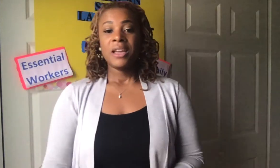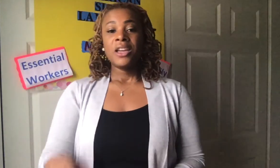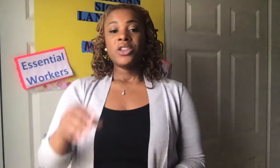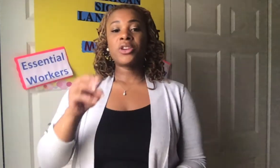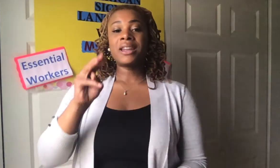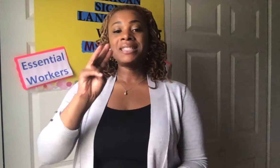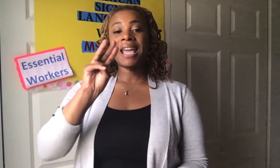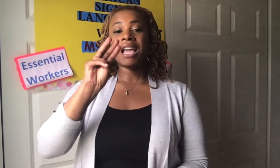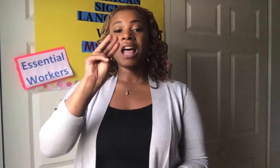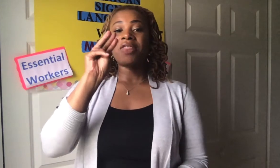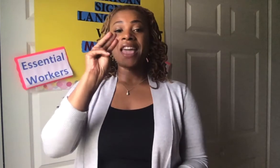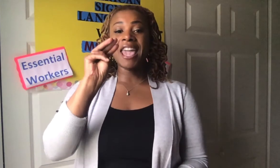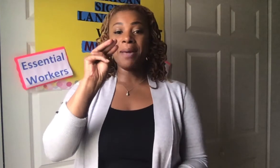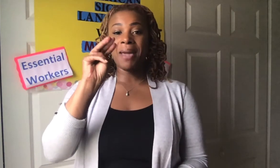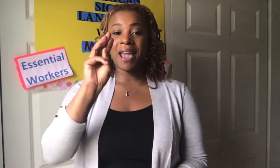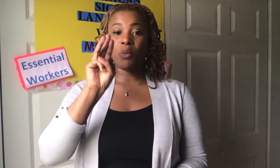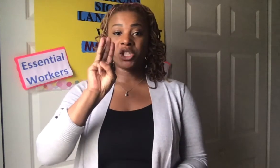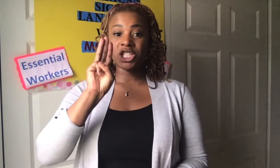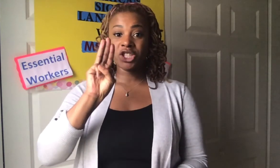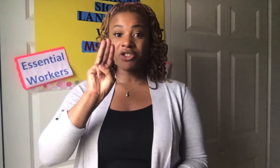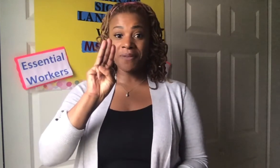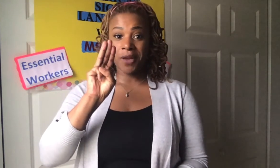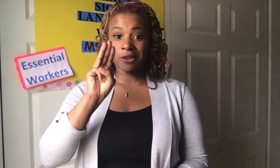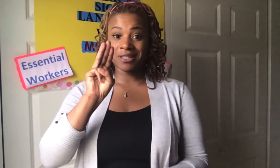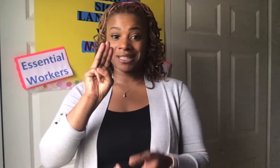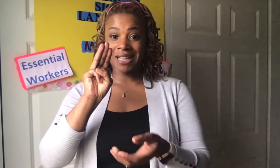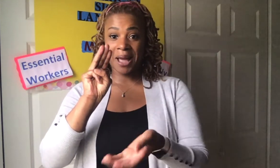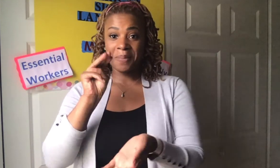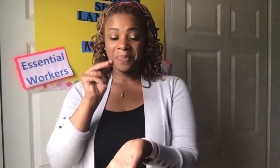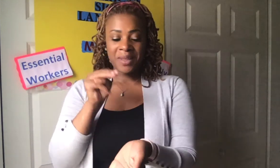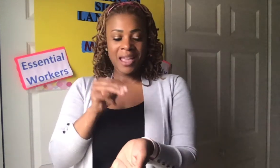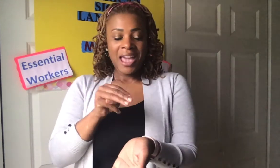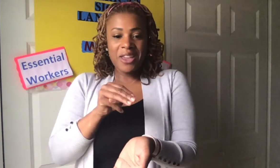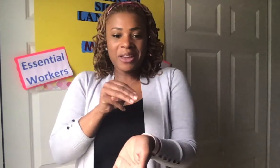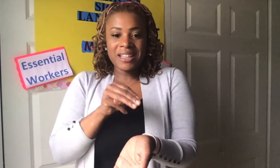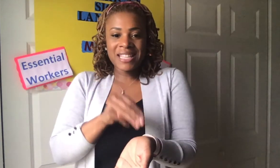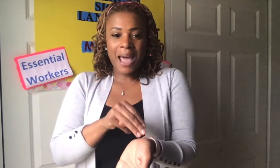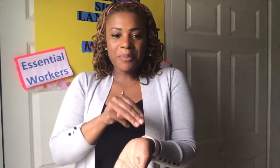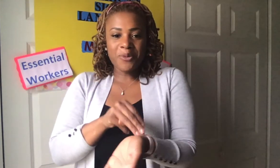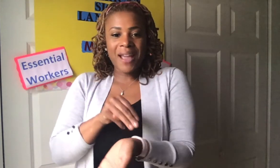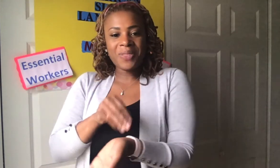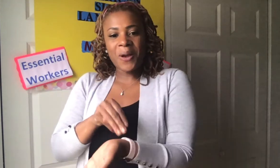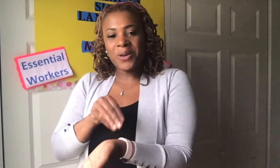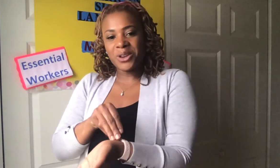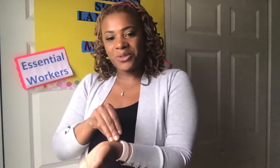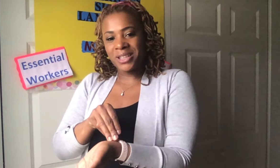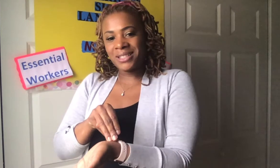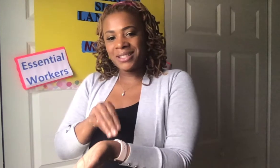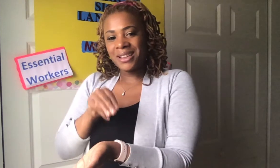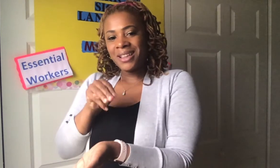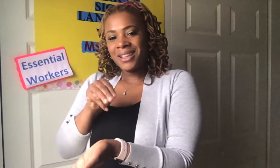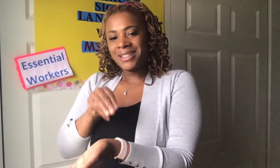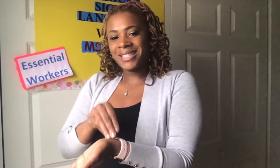You're going to take the M hand, which is 3 fingers this time, and you're going to tap right there on your wrist.